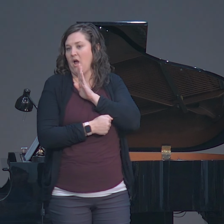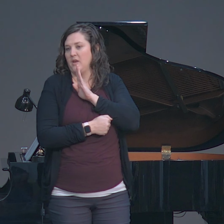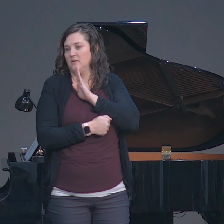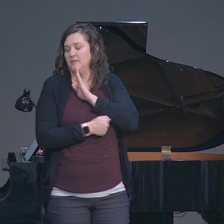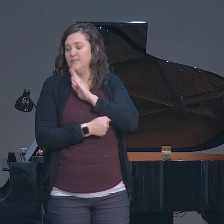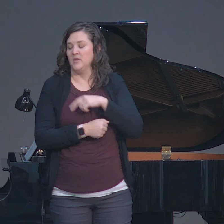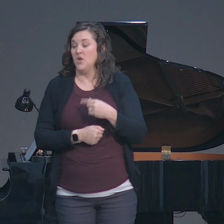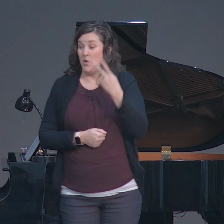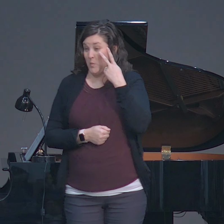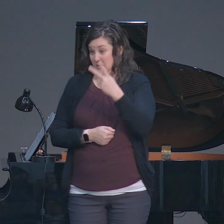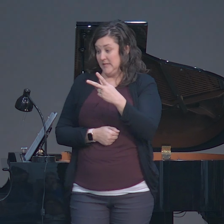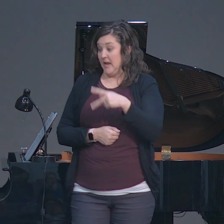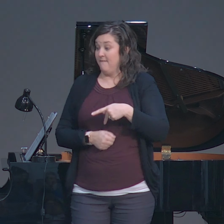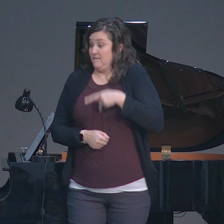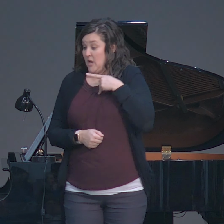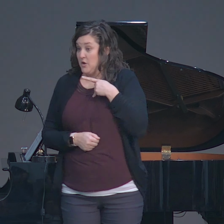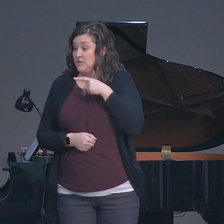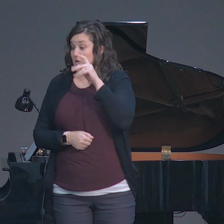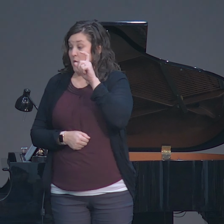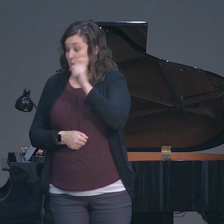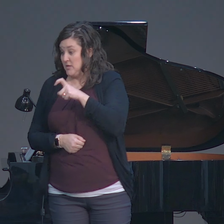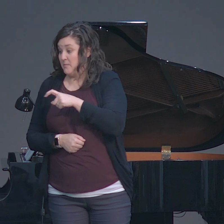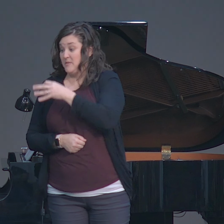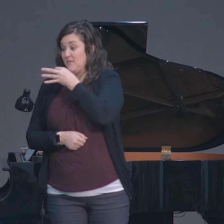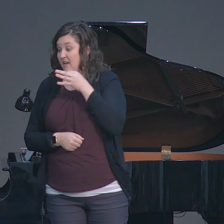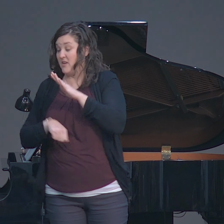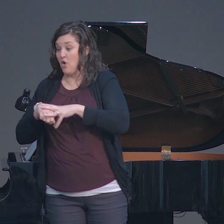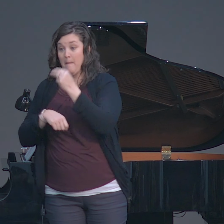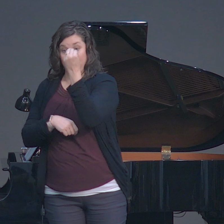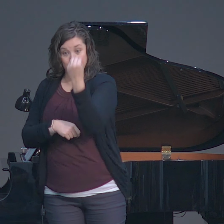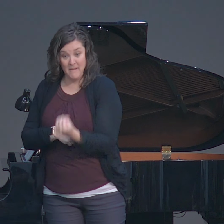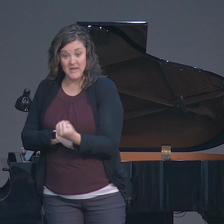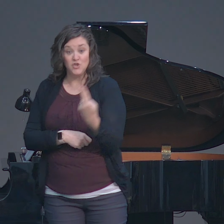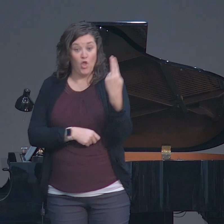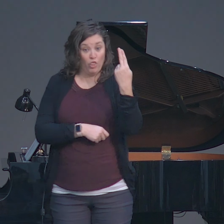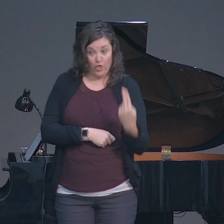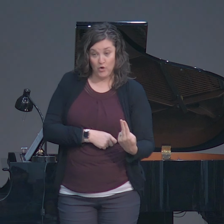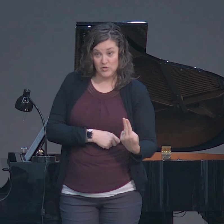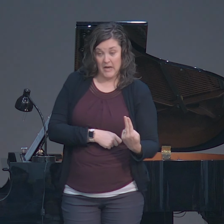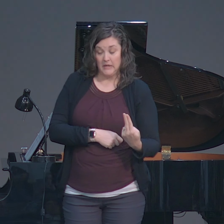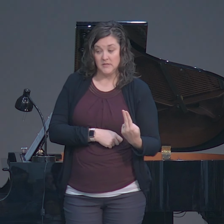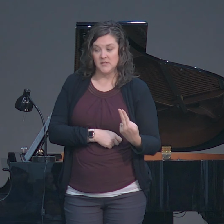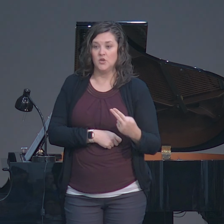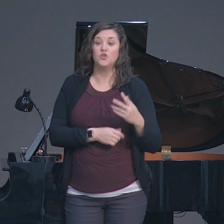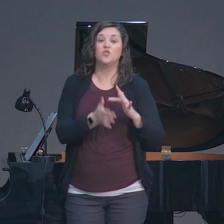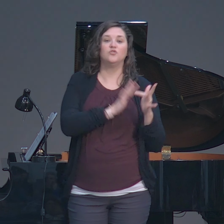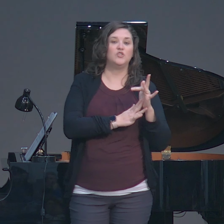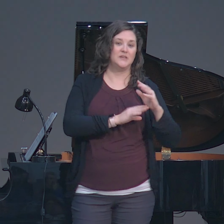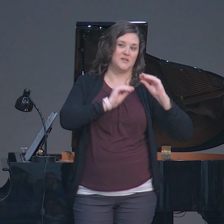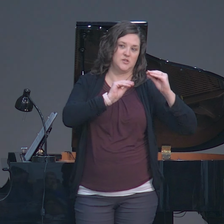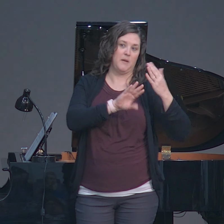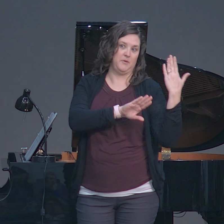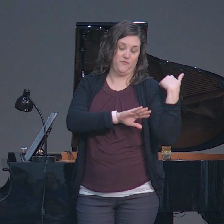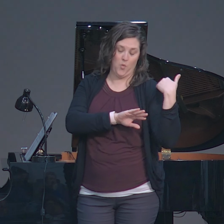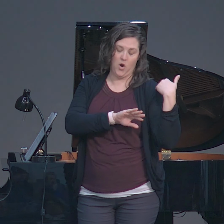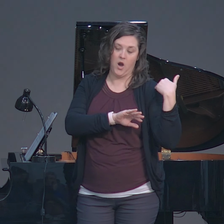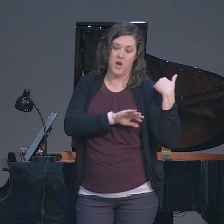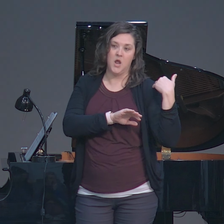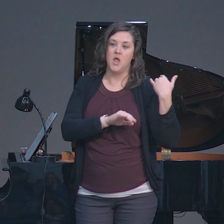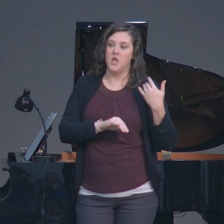known to fast on Mondays and Thursdays. And we know from Jesus' previous teaching regarding fasting that many of